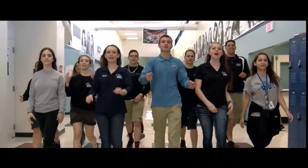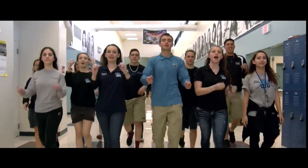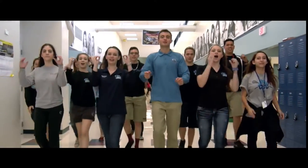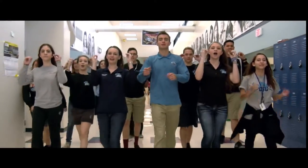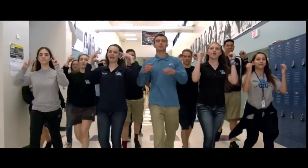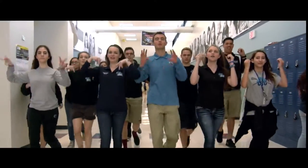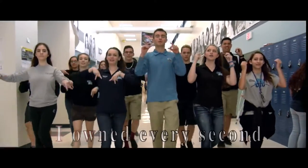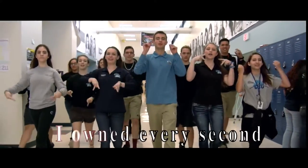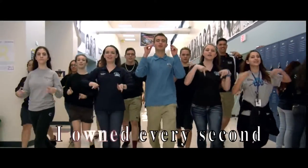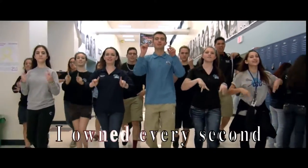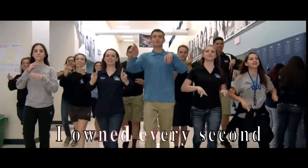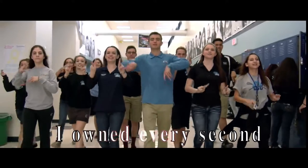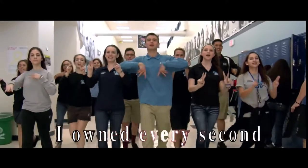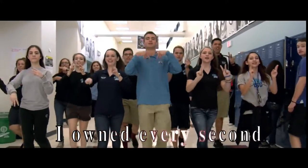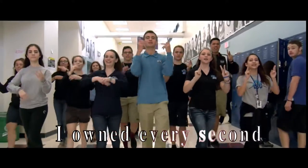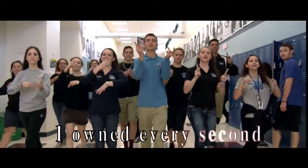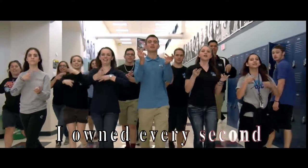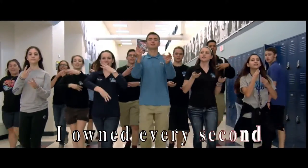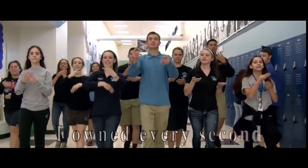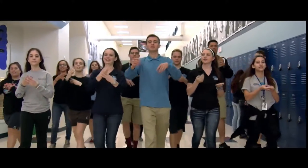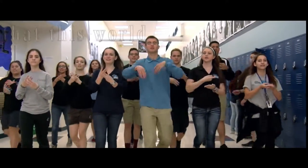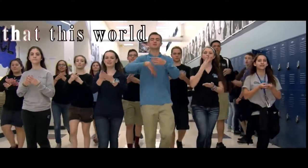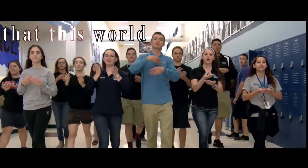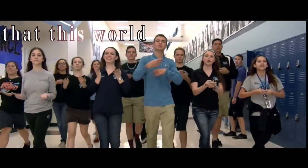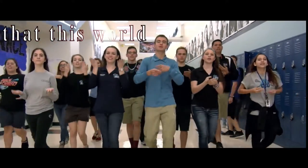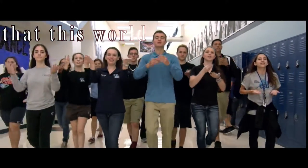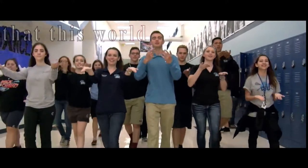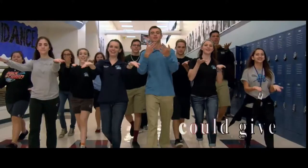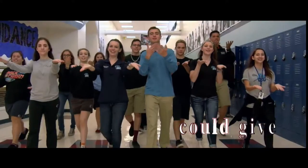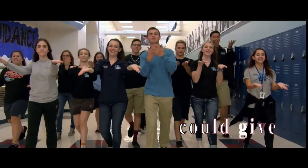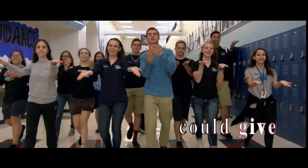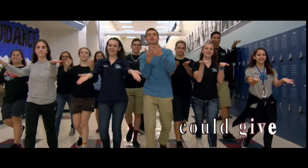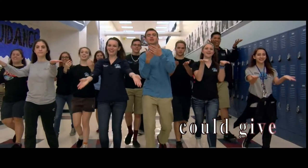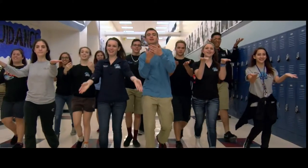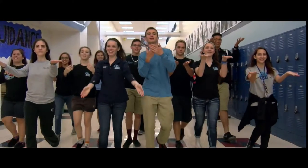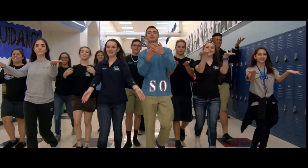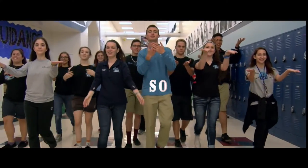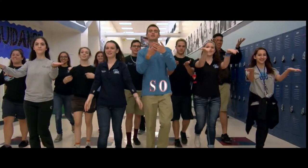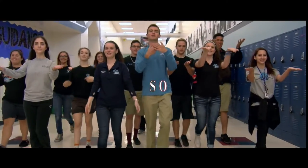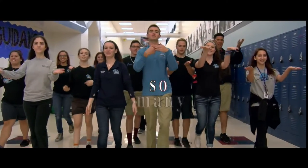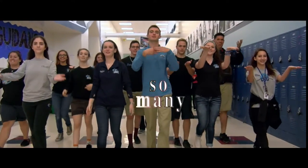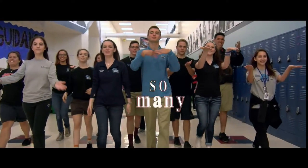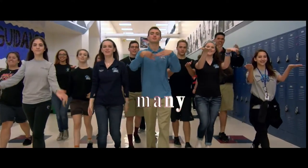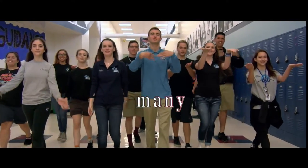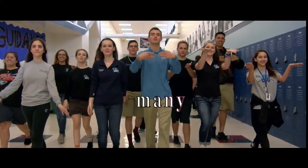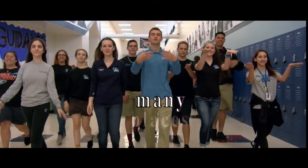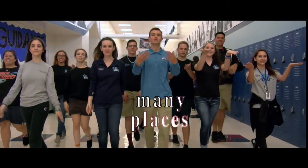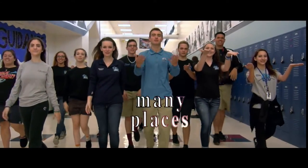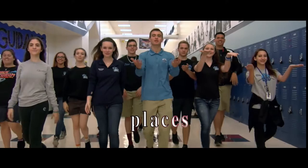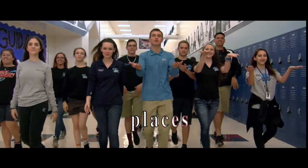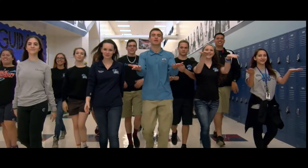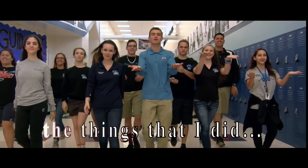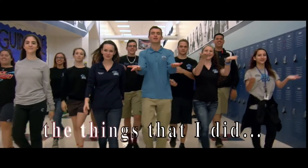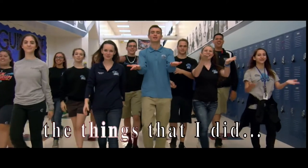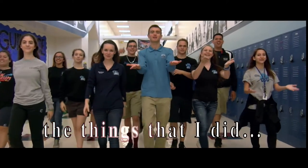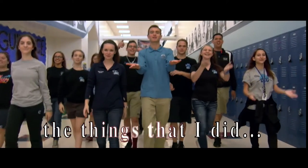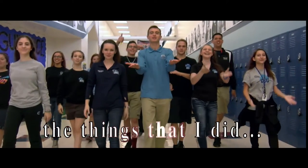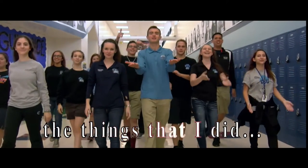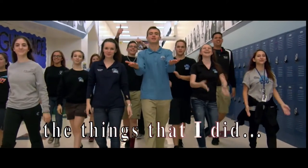I owned every second That this world could give I saw so many places The things that I